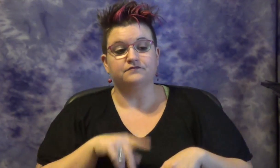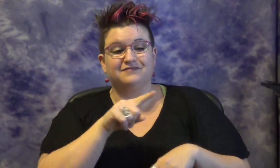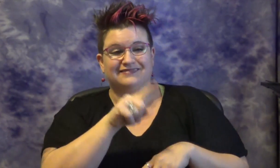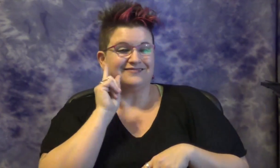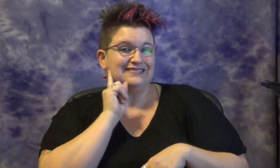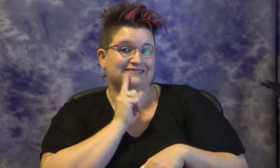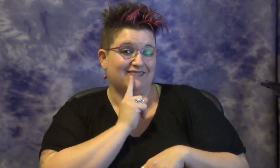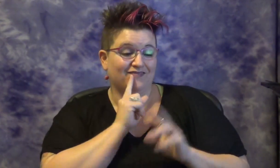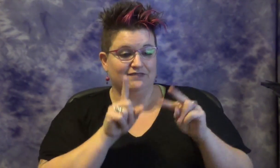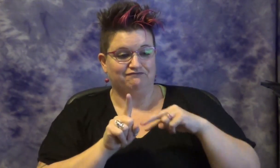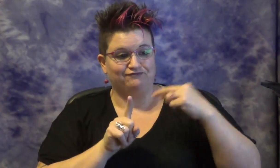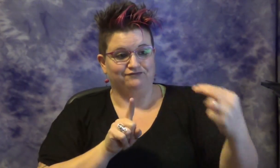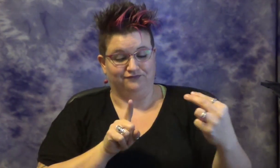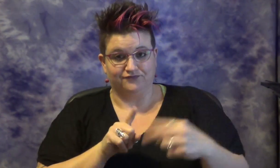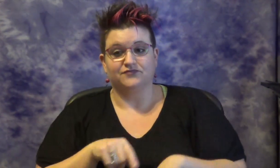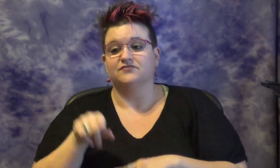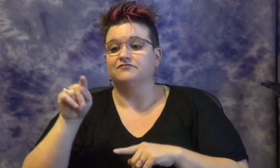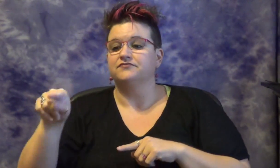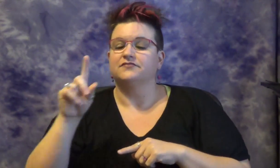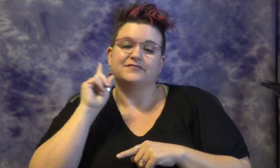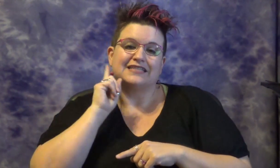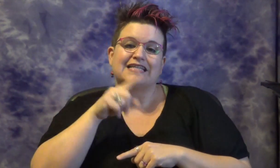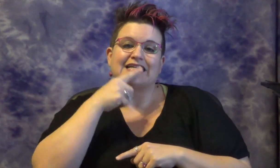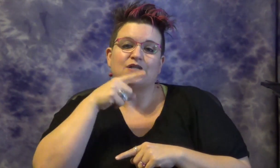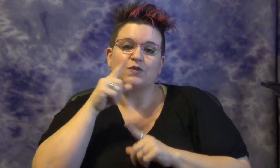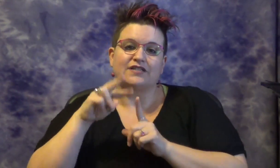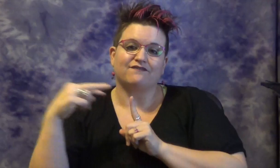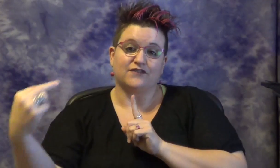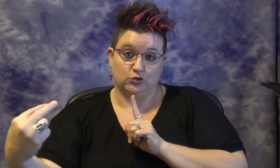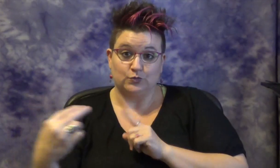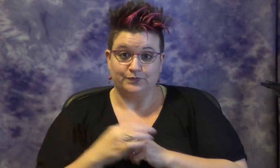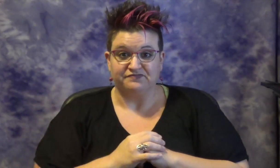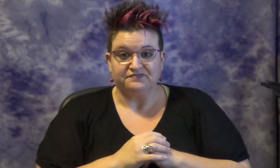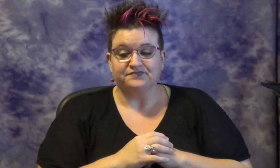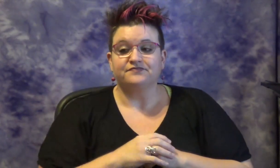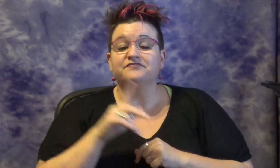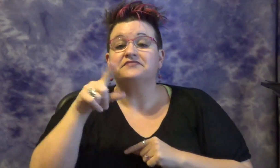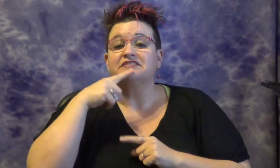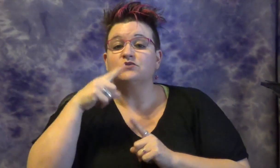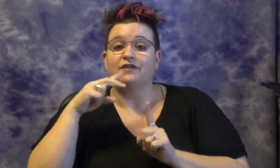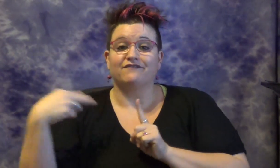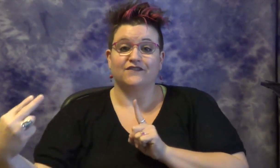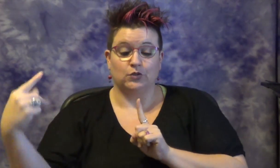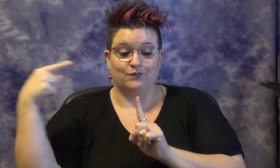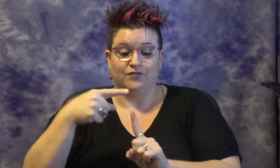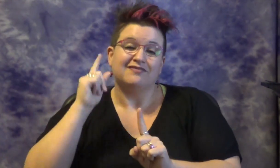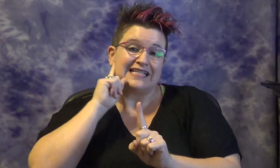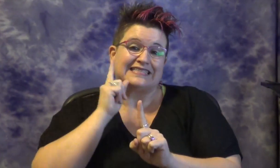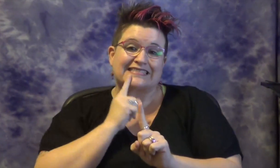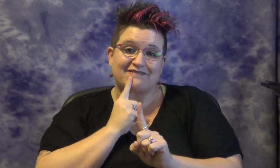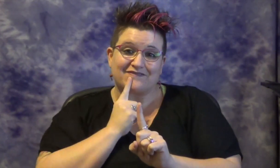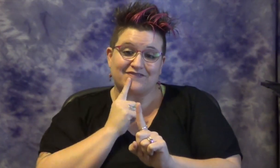the different perspectives, I'm going to talk about two distinct perspectives. I'm going to talk about the hearing view versus the deaf view. So